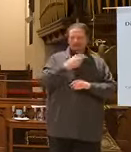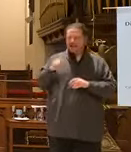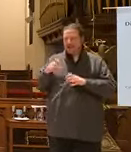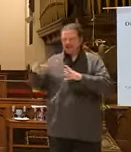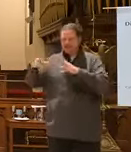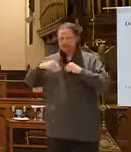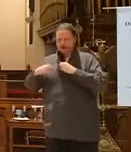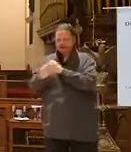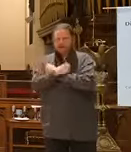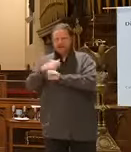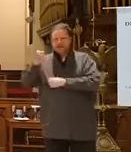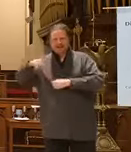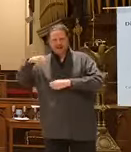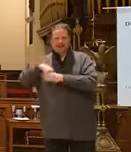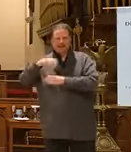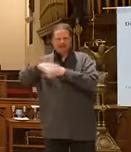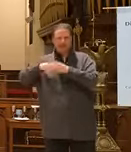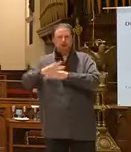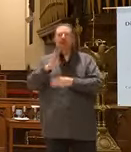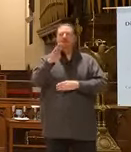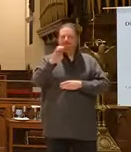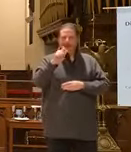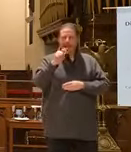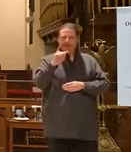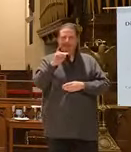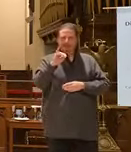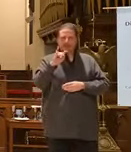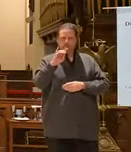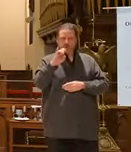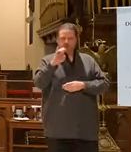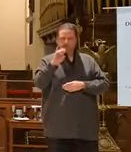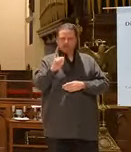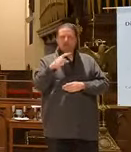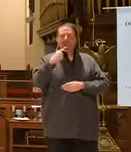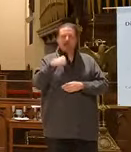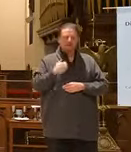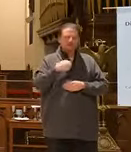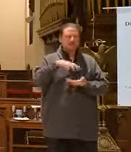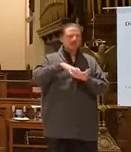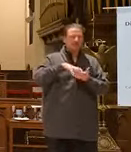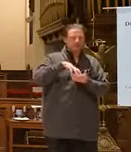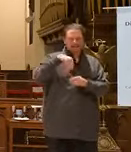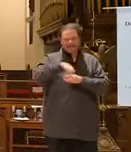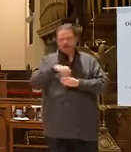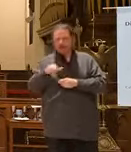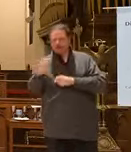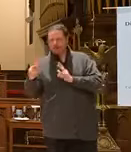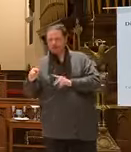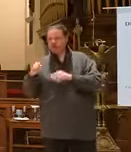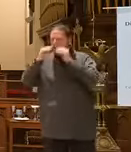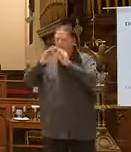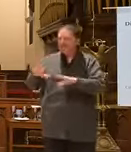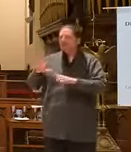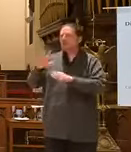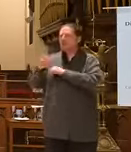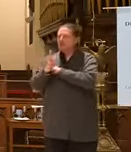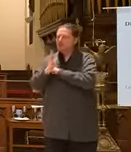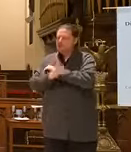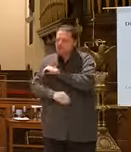The Beatitudes tell us something about vulnerability in ourselves and others. Blessed are the poor in